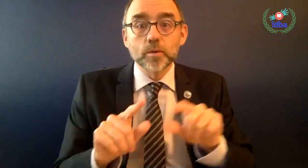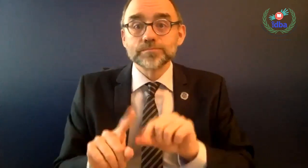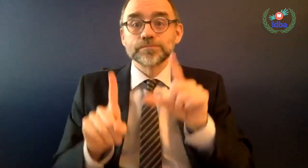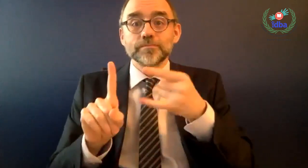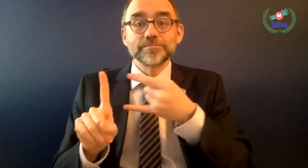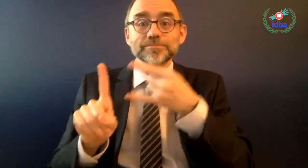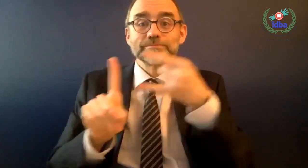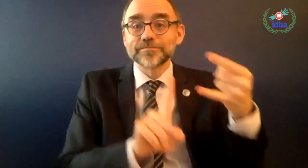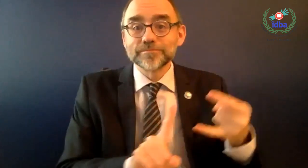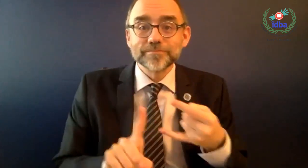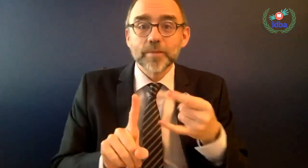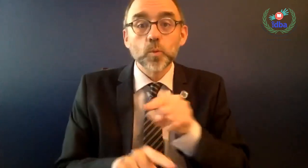I would like to say thank you.